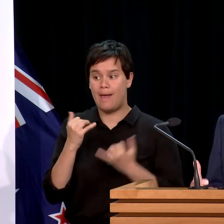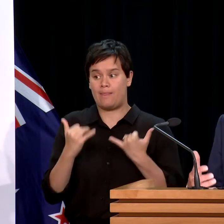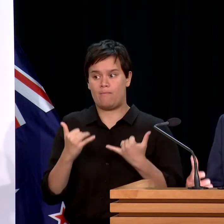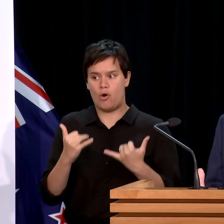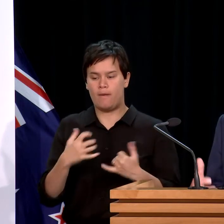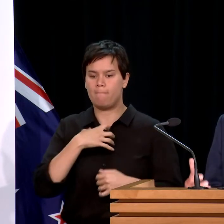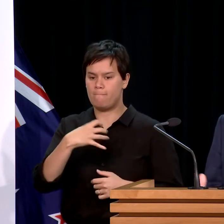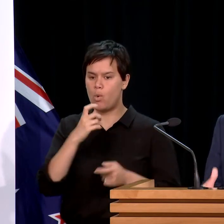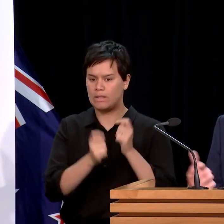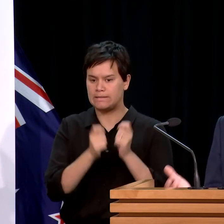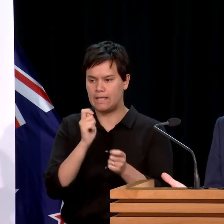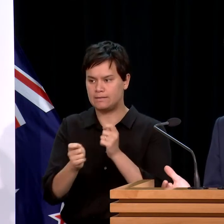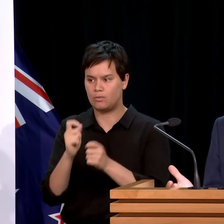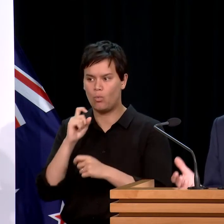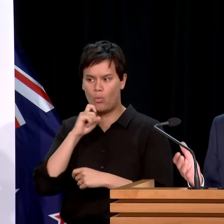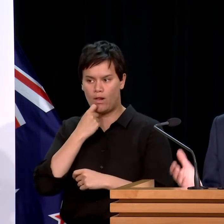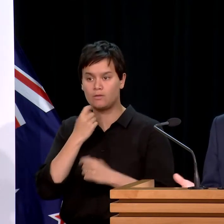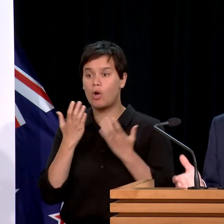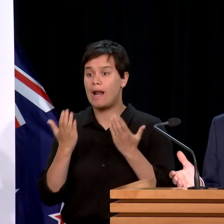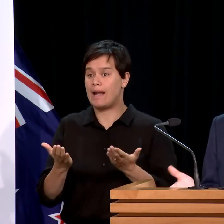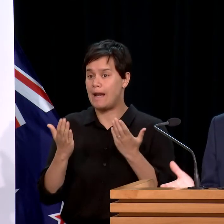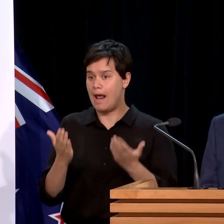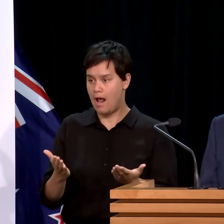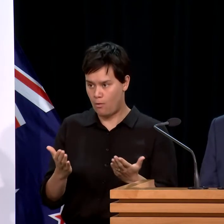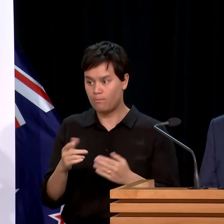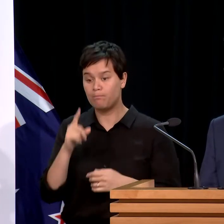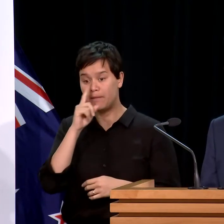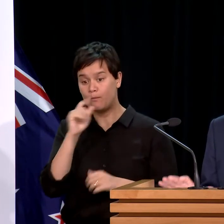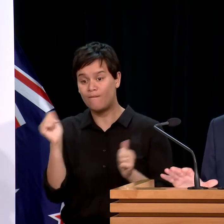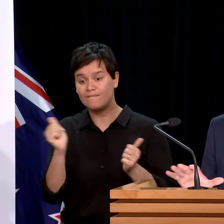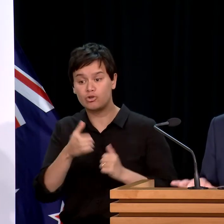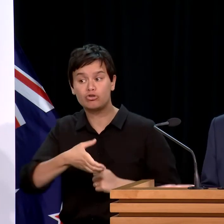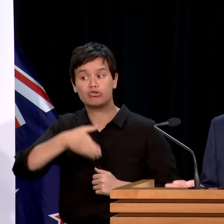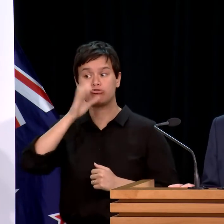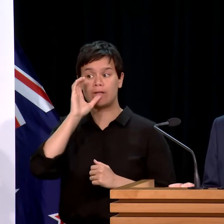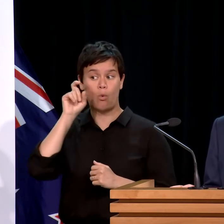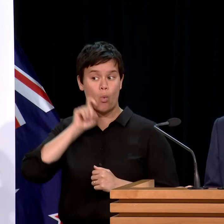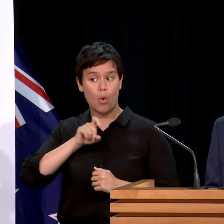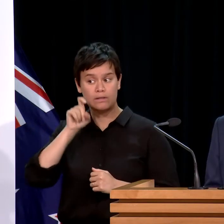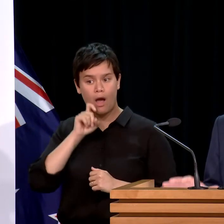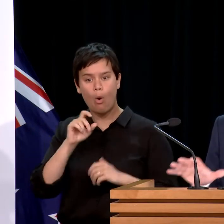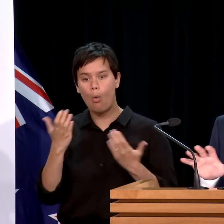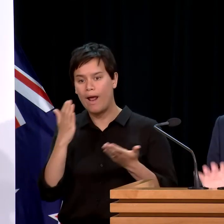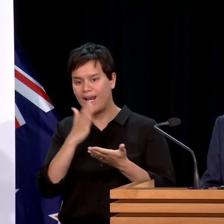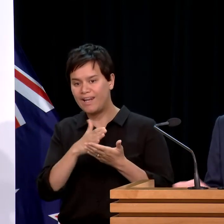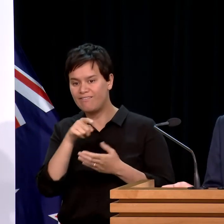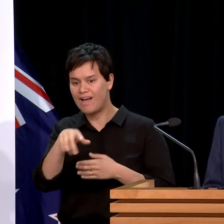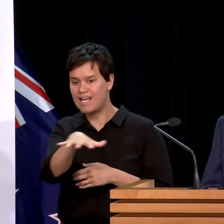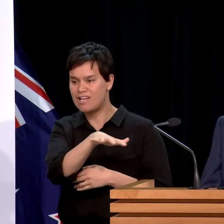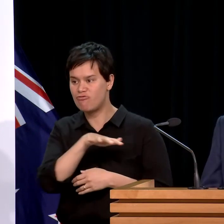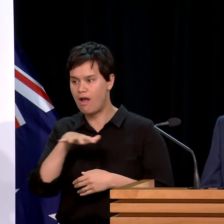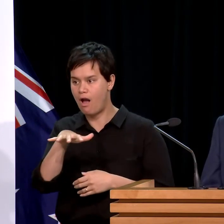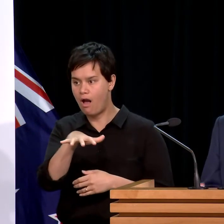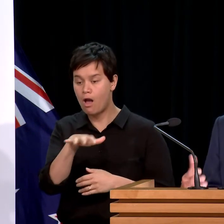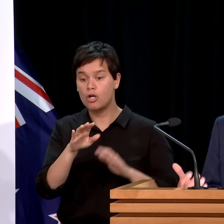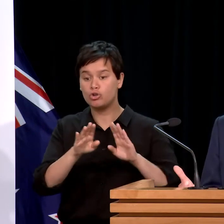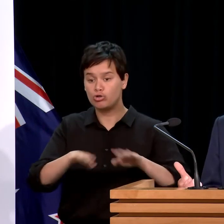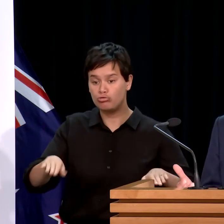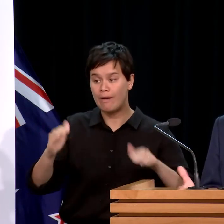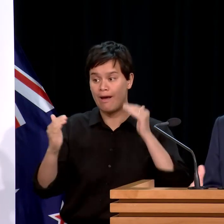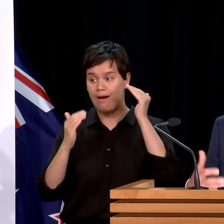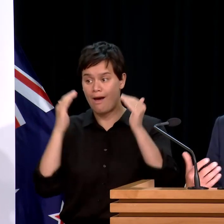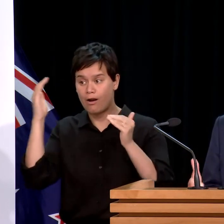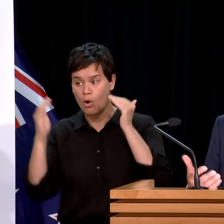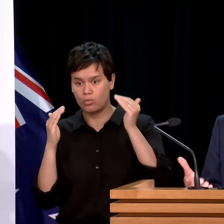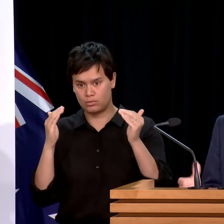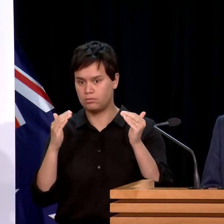appropriate next step is to offer blood lead level testing to the residents there, both children and adults, to